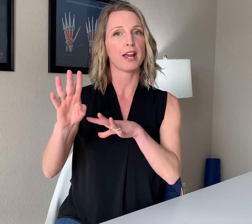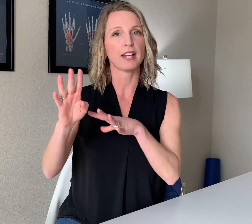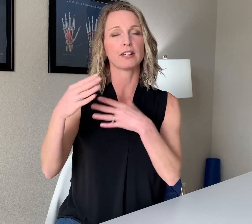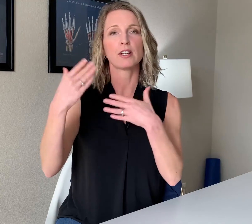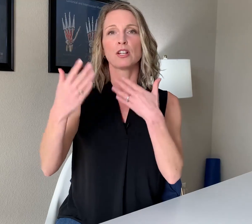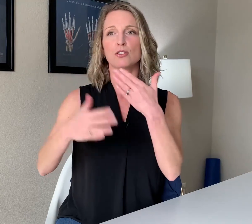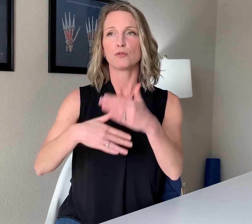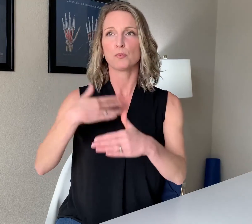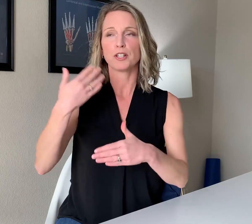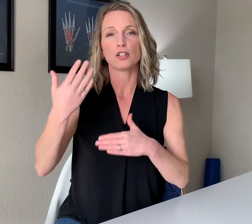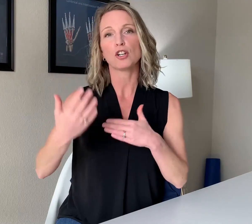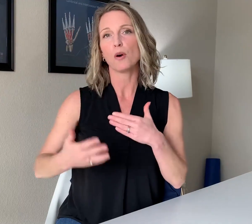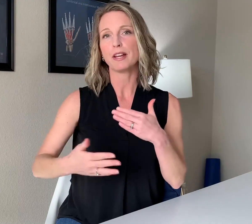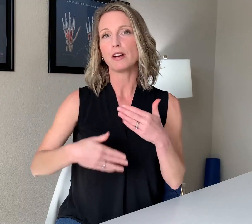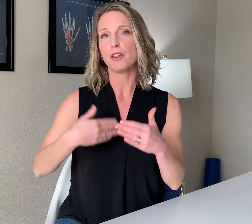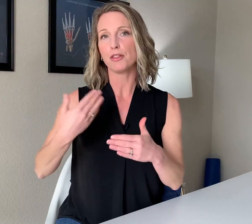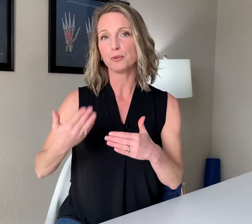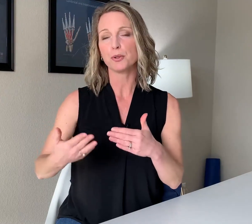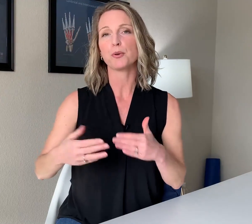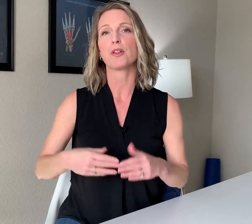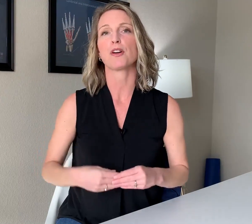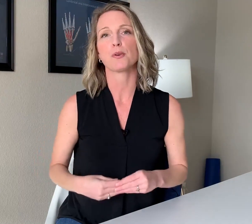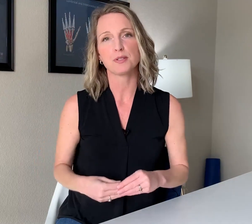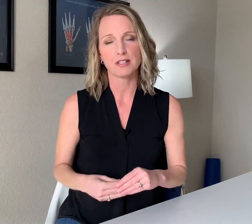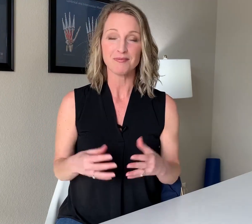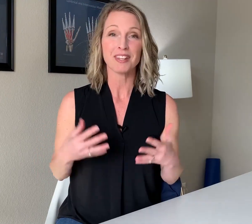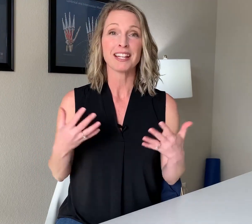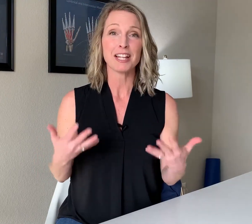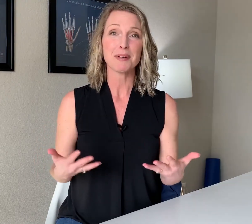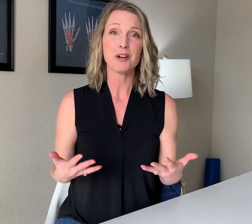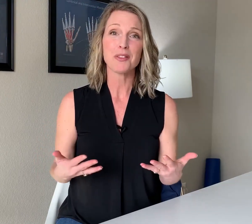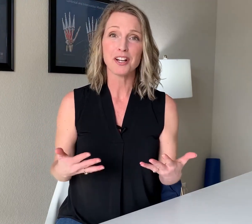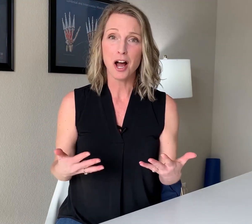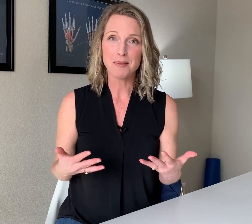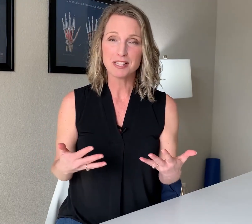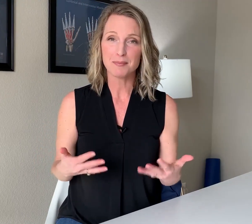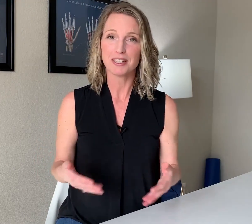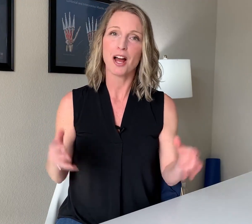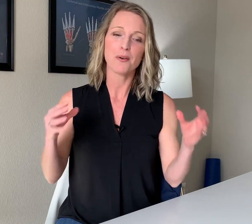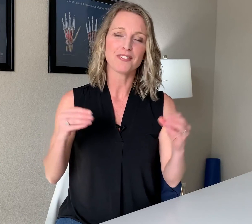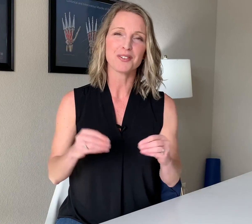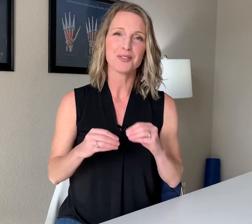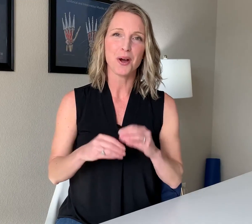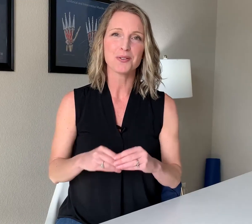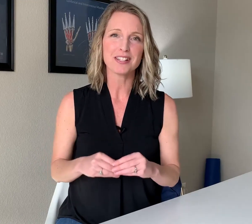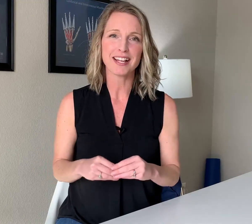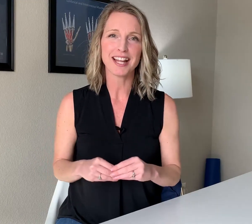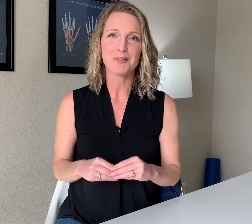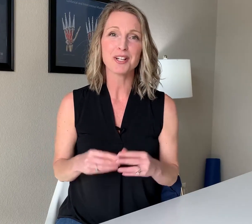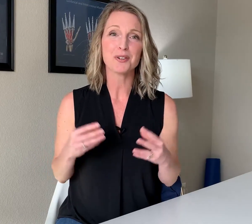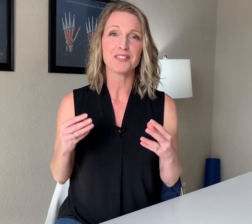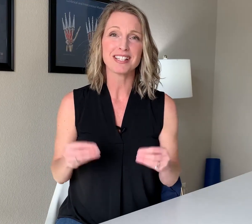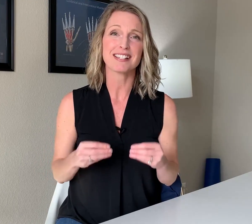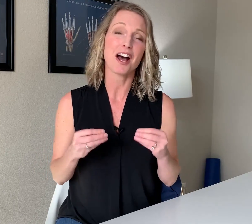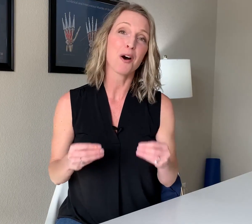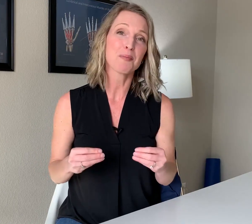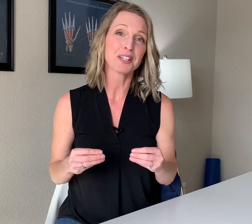strain when you're going through those. Let me know in the comments below if you know sign language or if this is helping